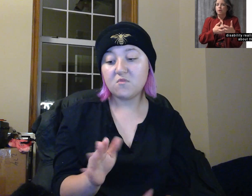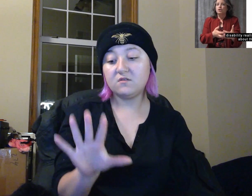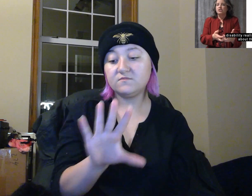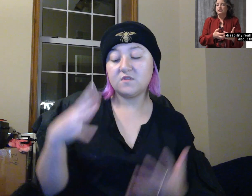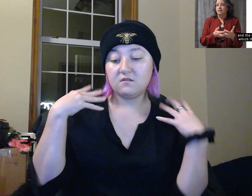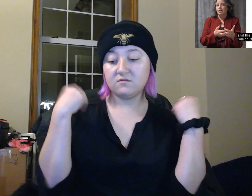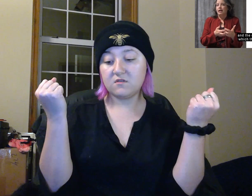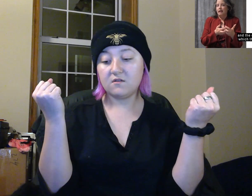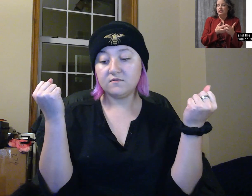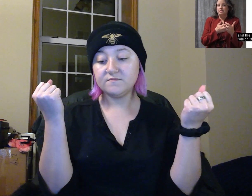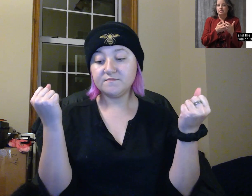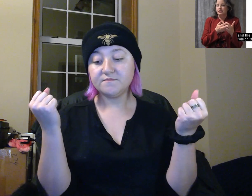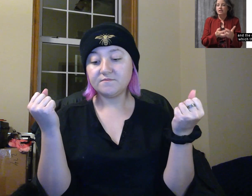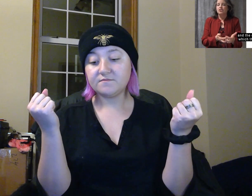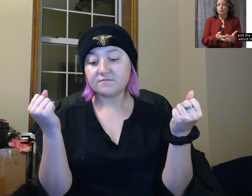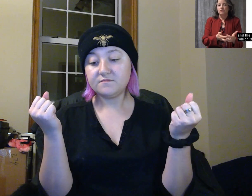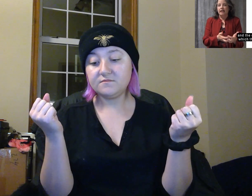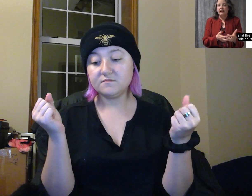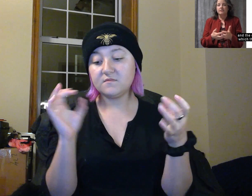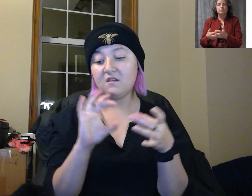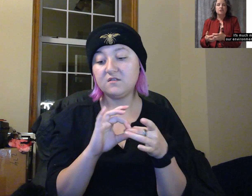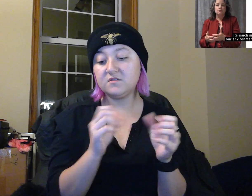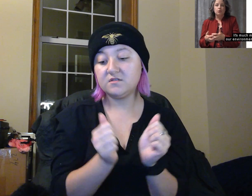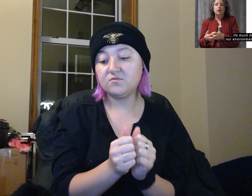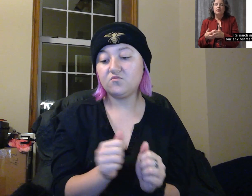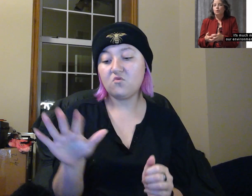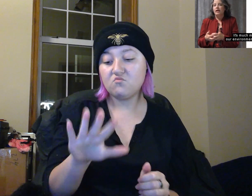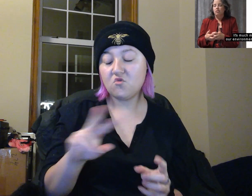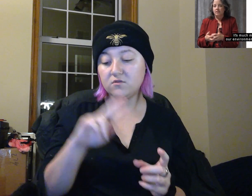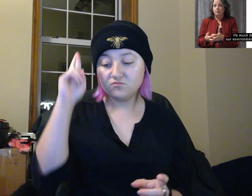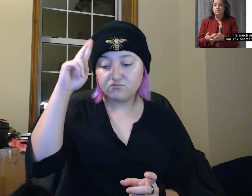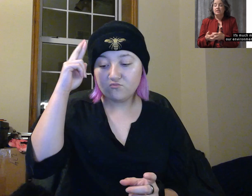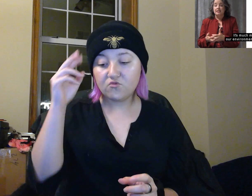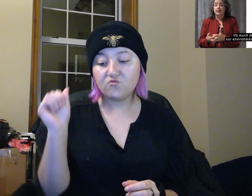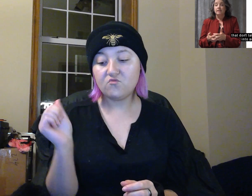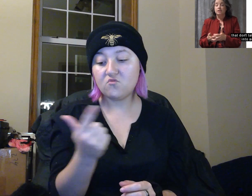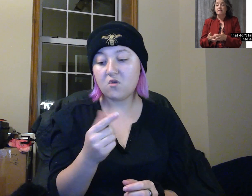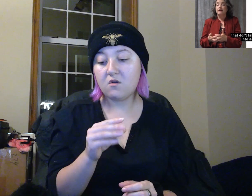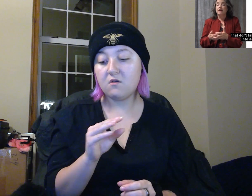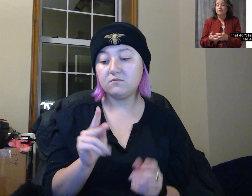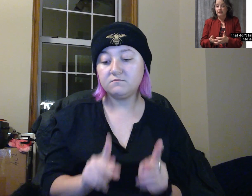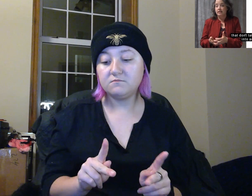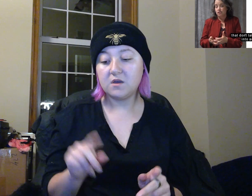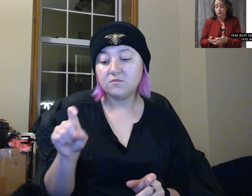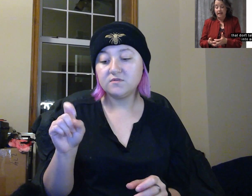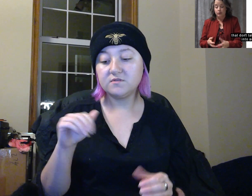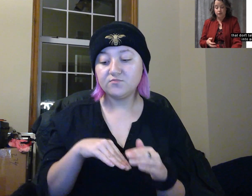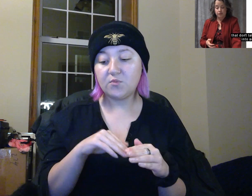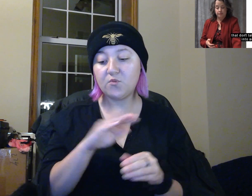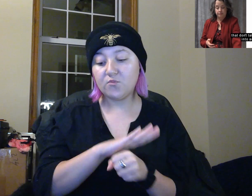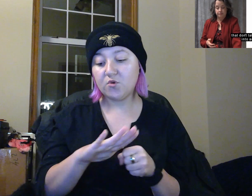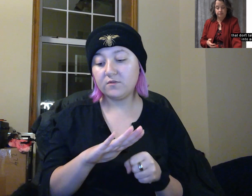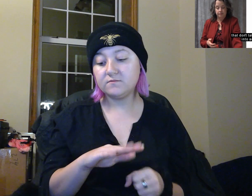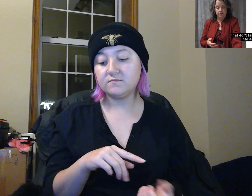the person and the condition in which they have. It's much more the way our environments are designed that don't take everybody into